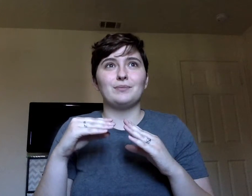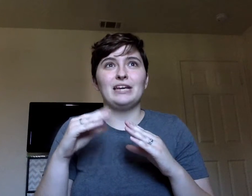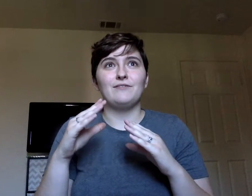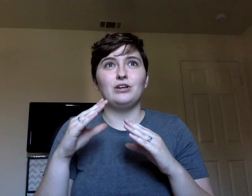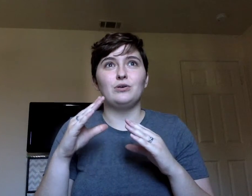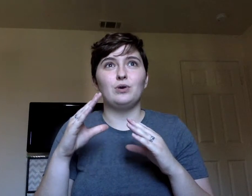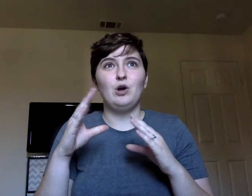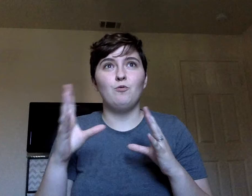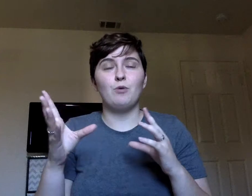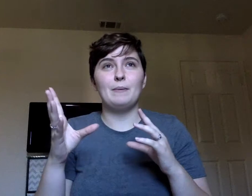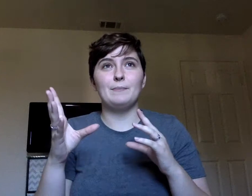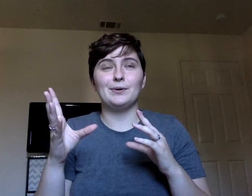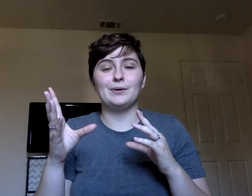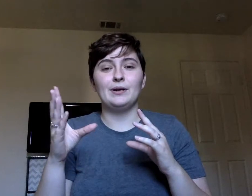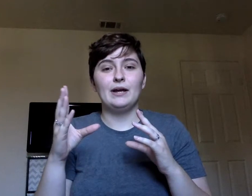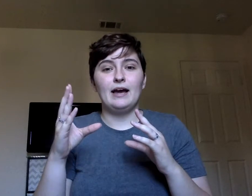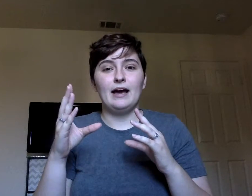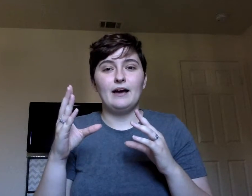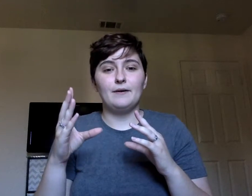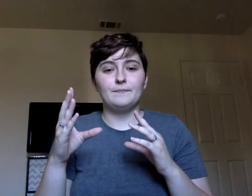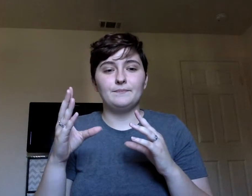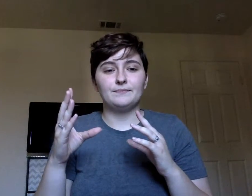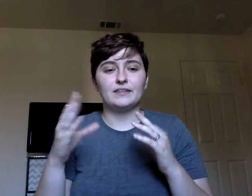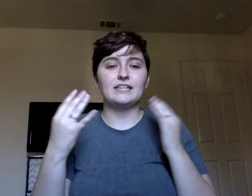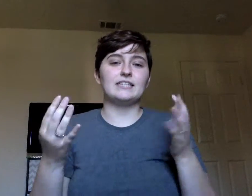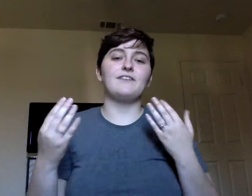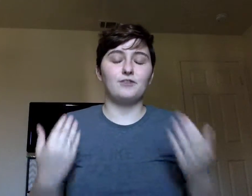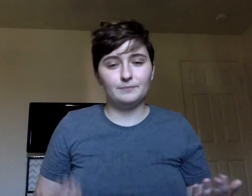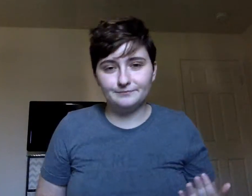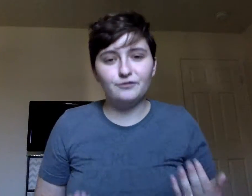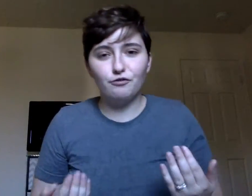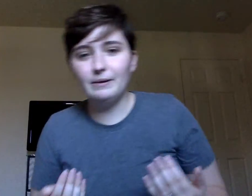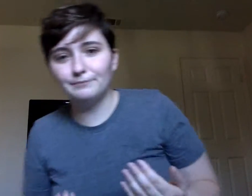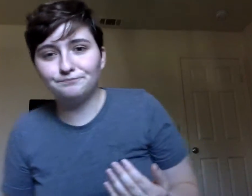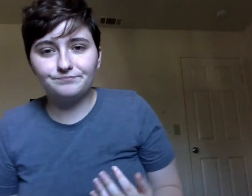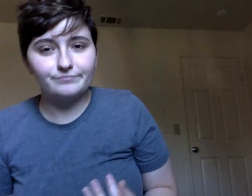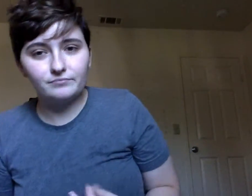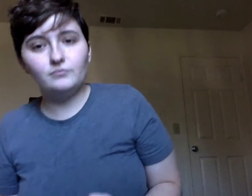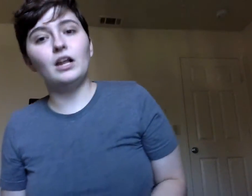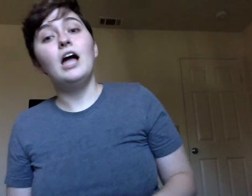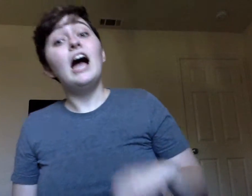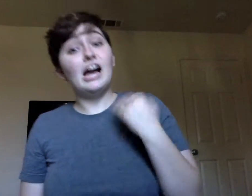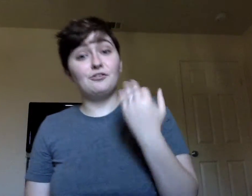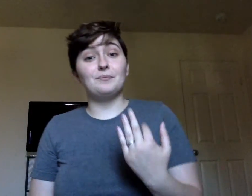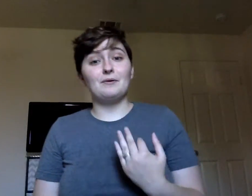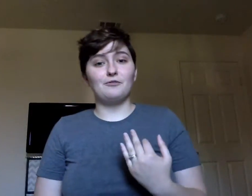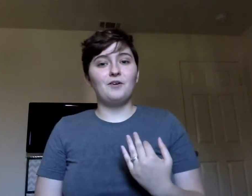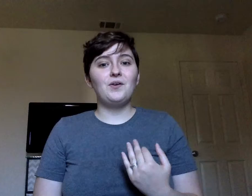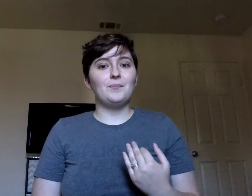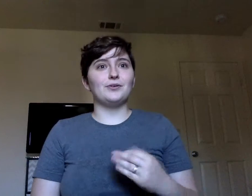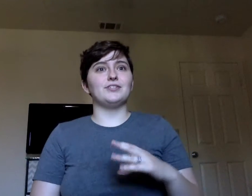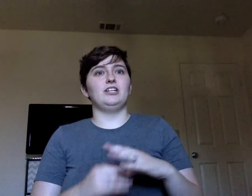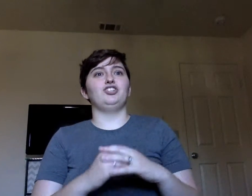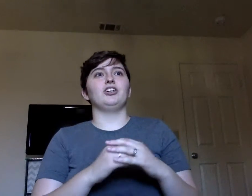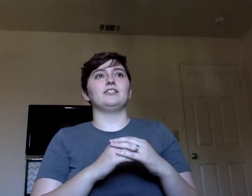something. If you remember, let's say for me, I remember phone numbers in chunks